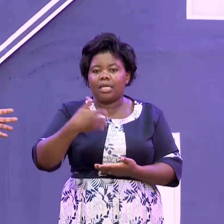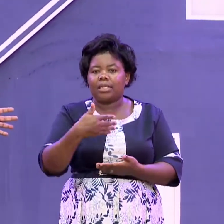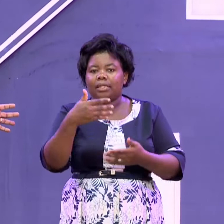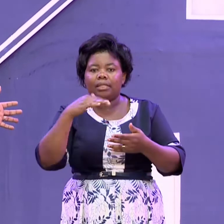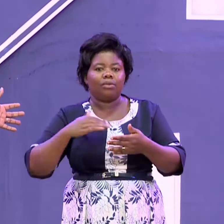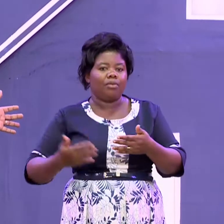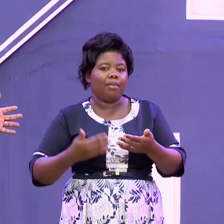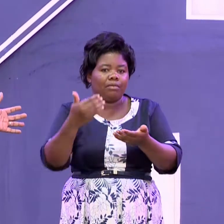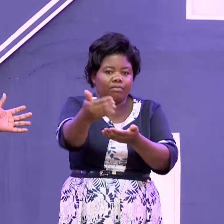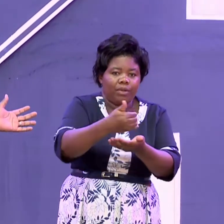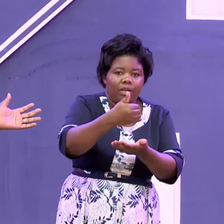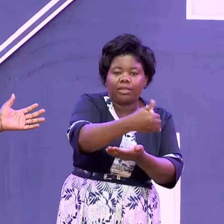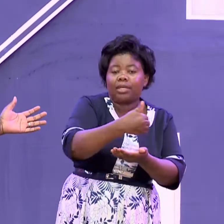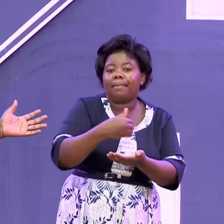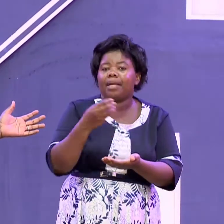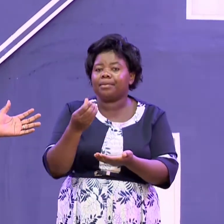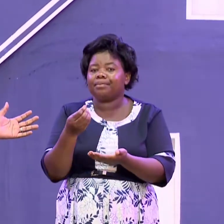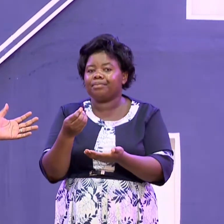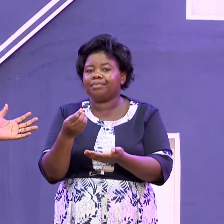2,000. She helped us collect the